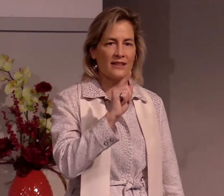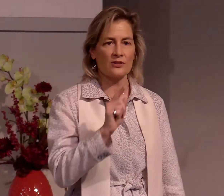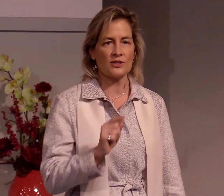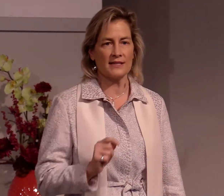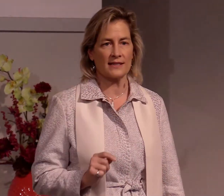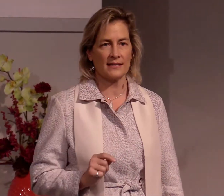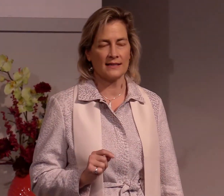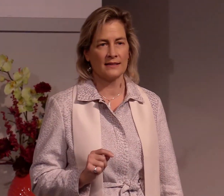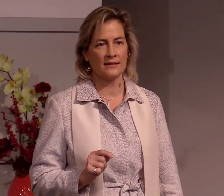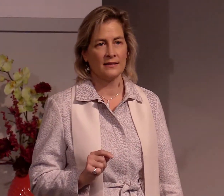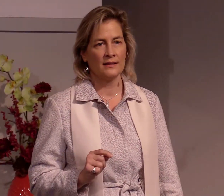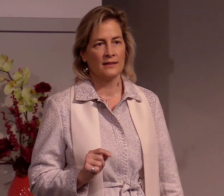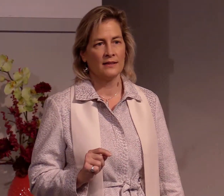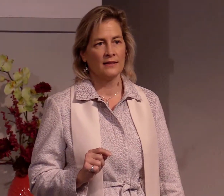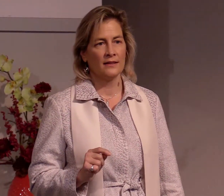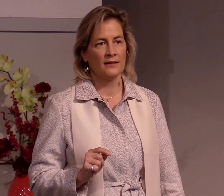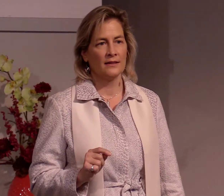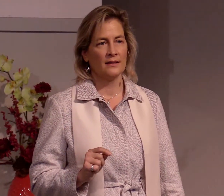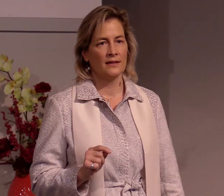Siri, and yet there is.